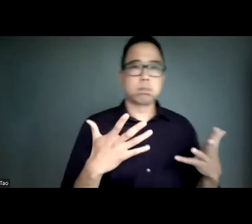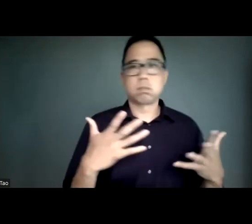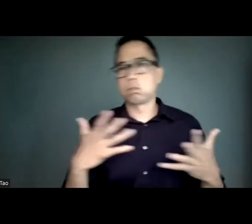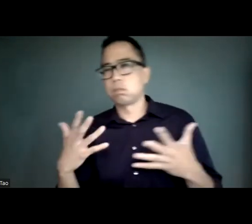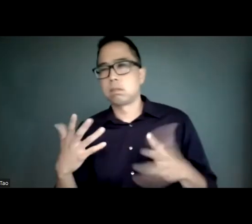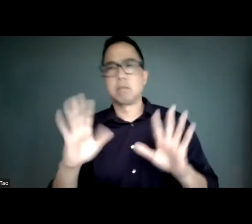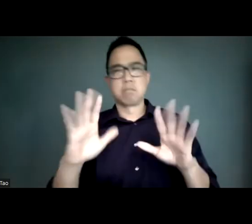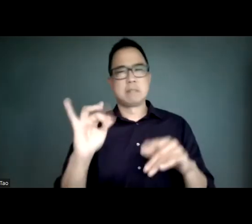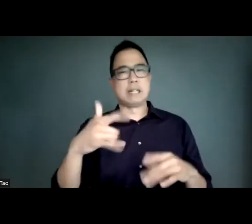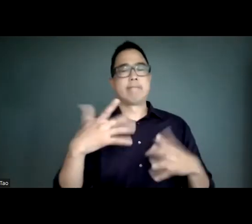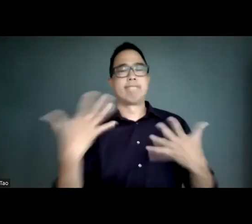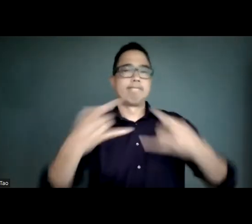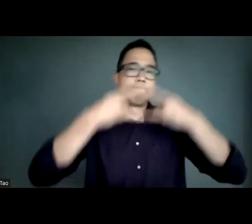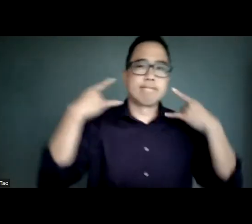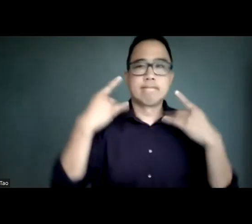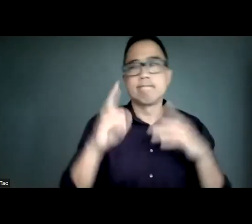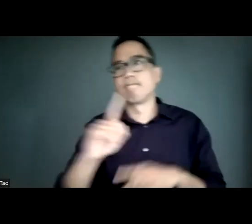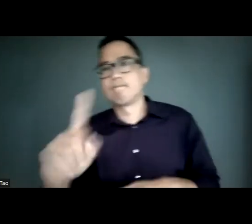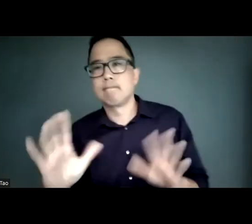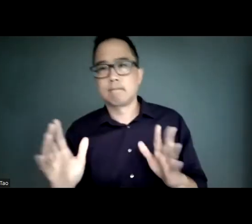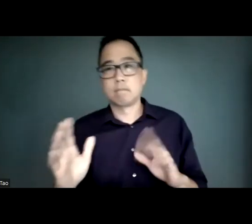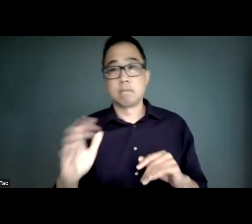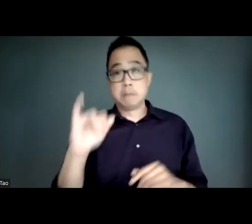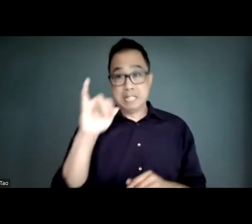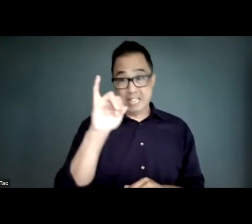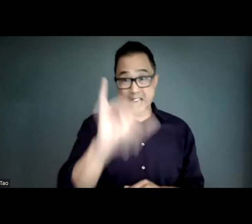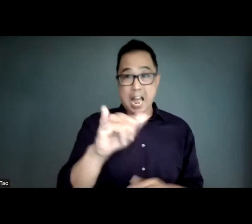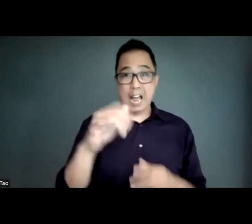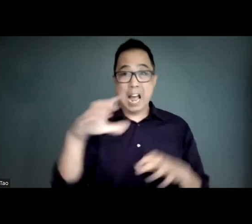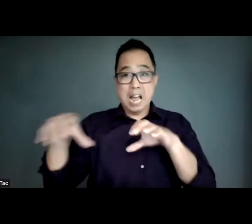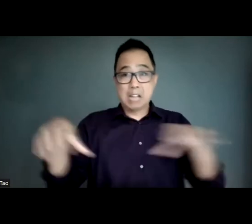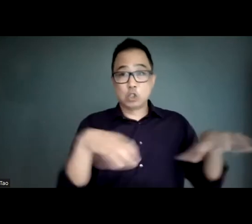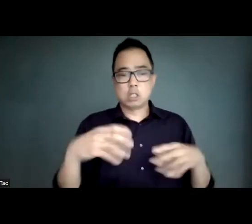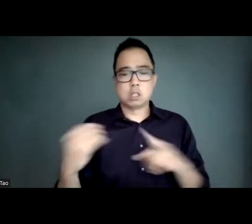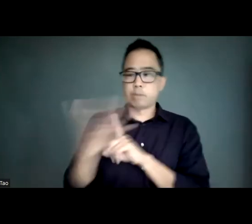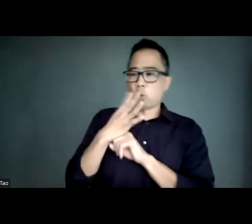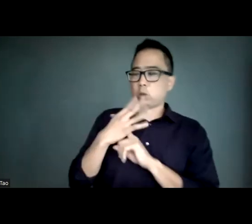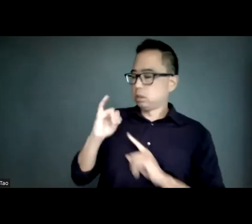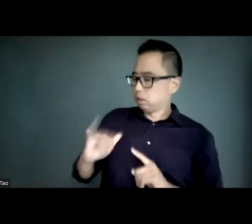Potentially they were recently exposed to COVID. So therefore are wearing a mask.